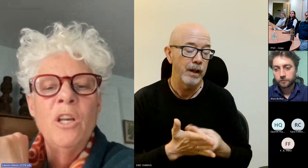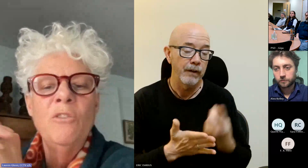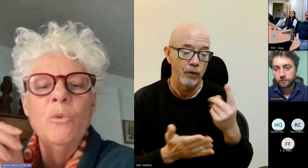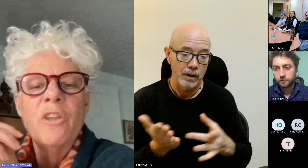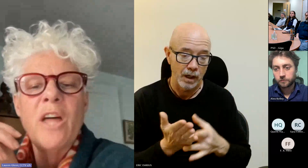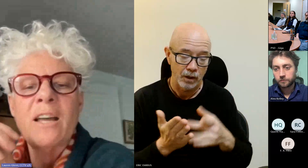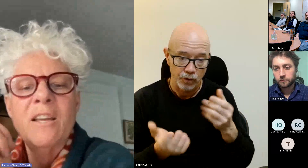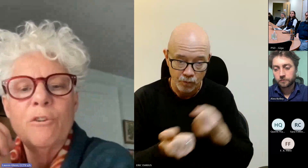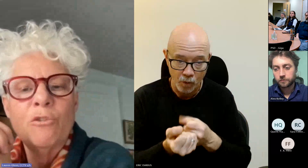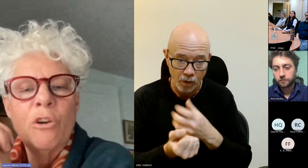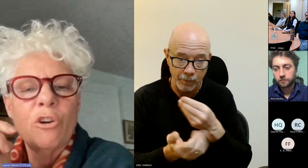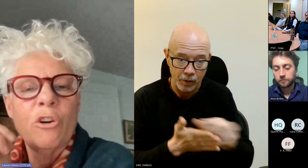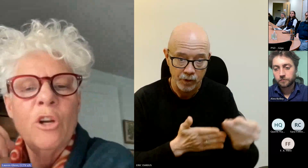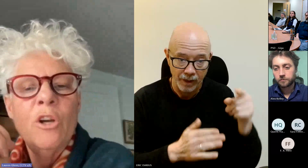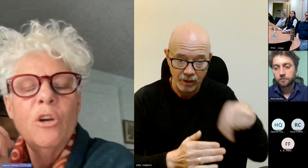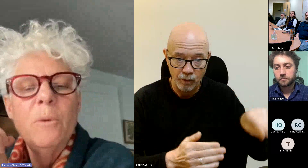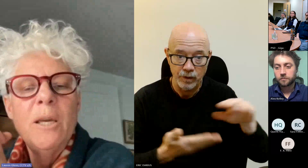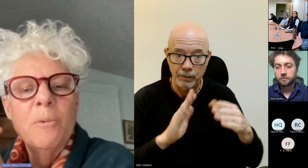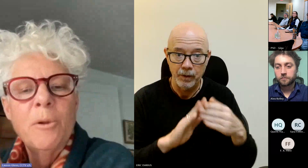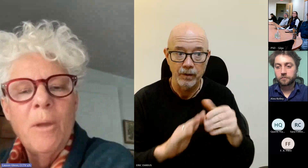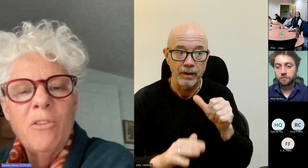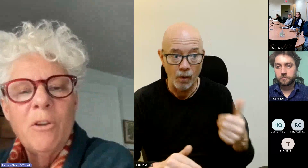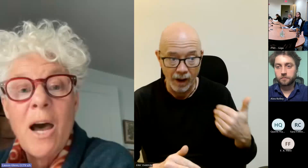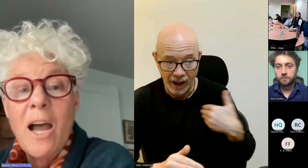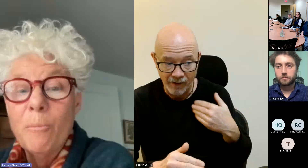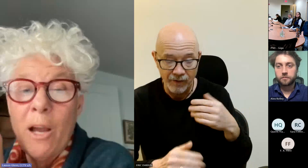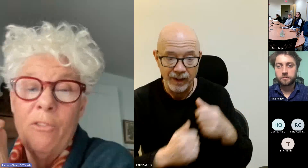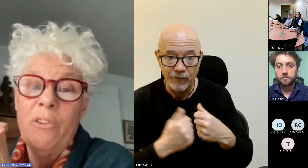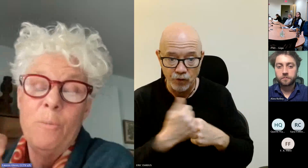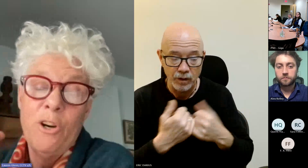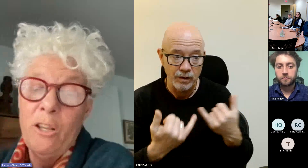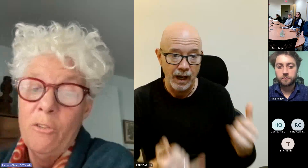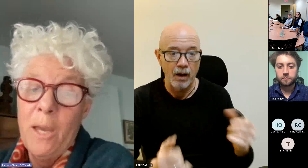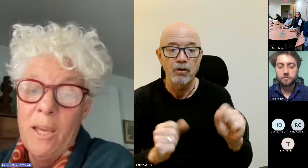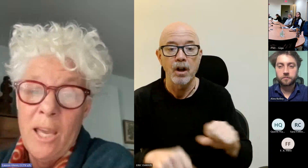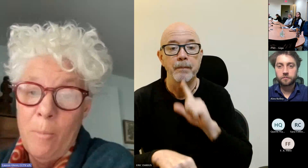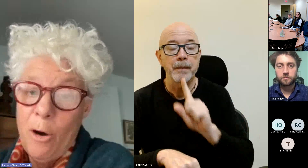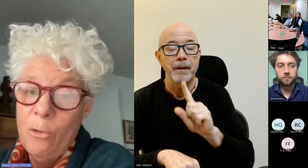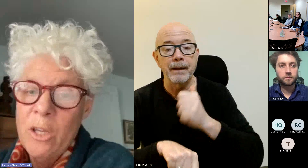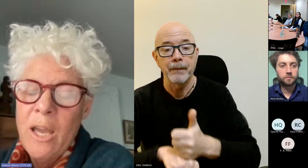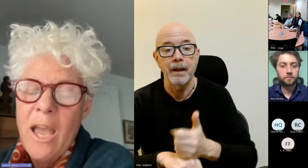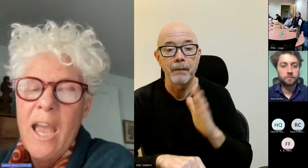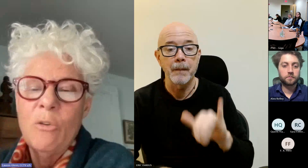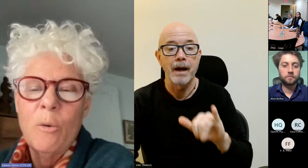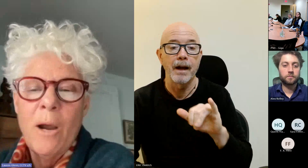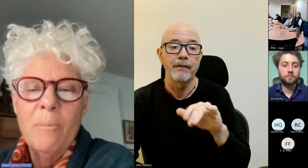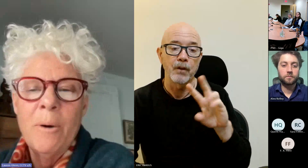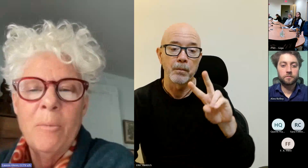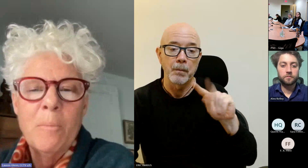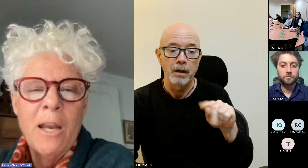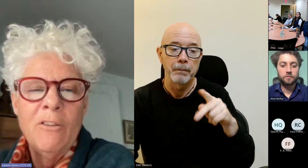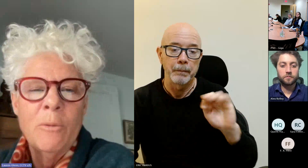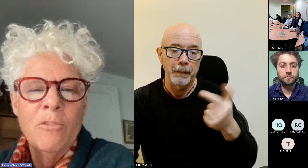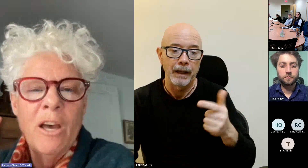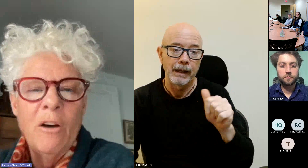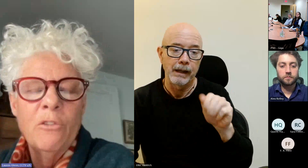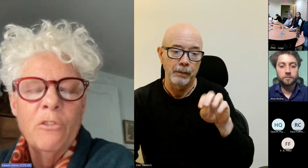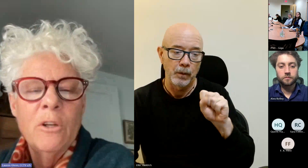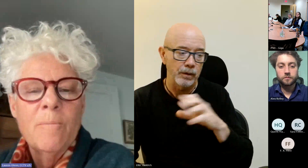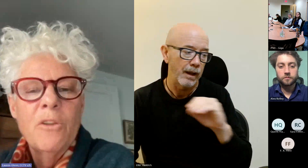those communities which lack the infrastructure could be implemented by Vermont's experienced PEG AMOs and/or by the public